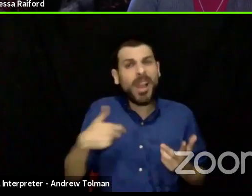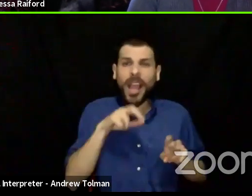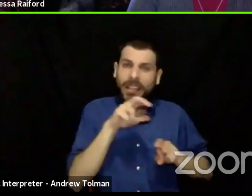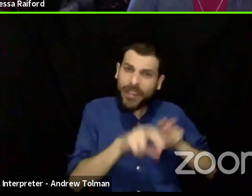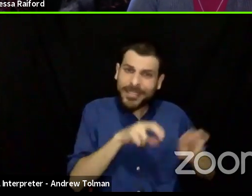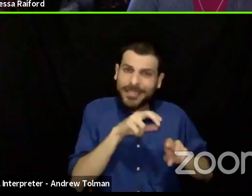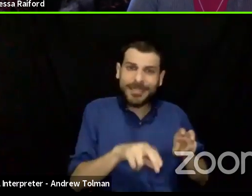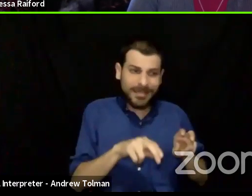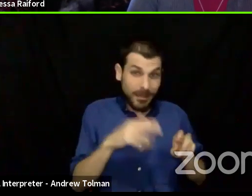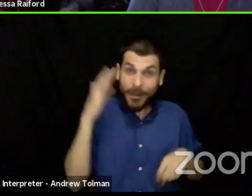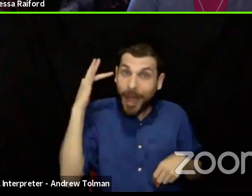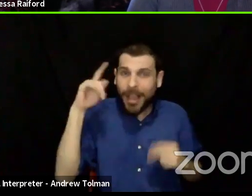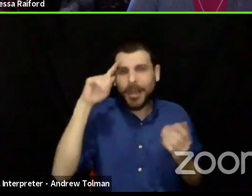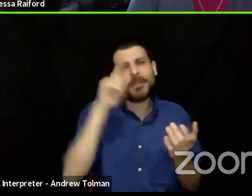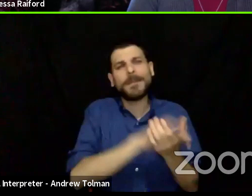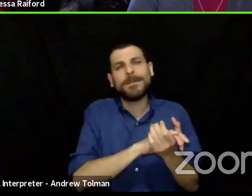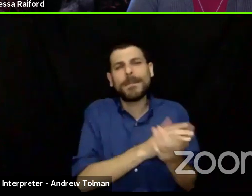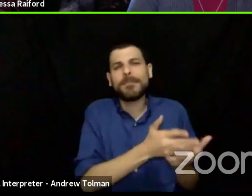in.